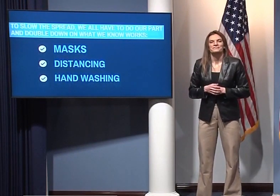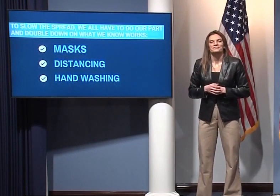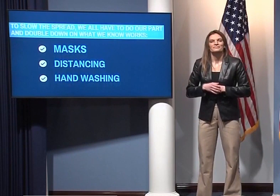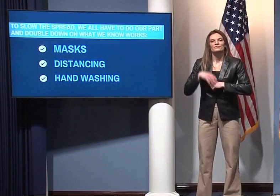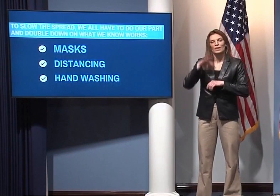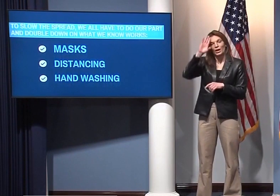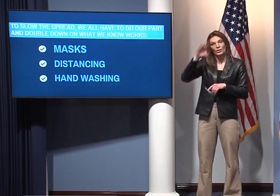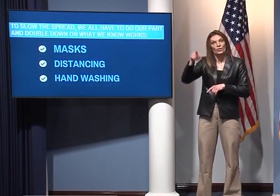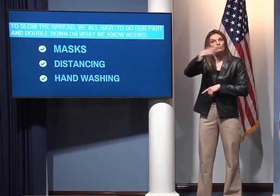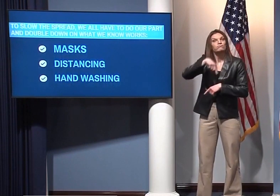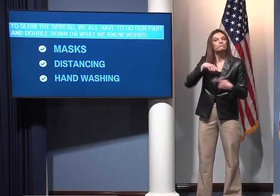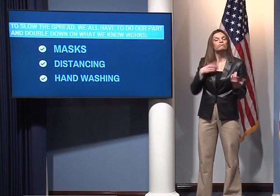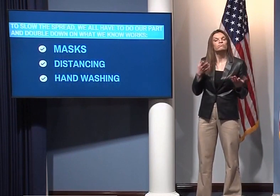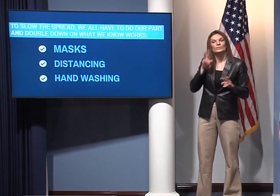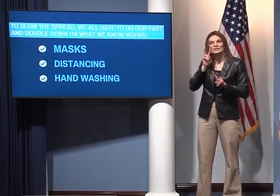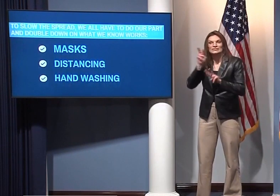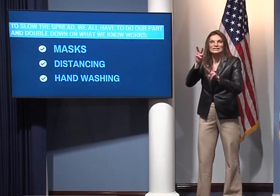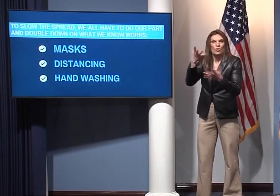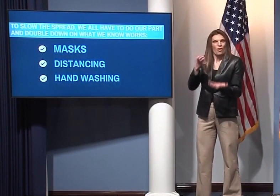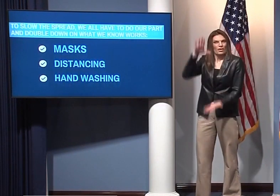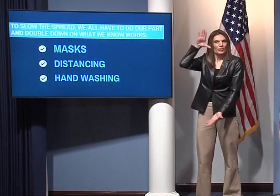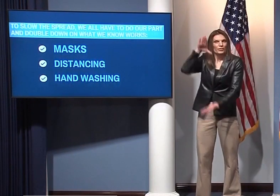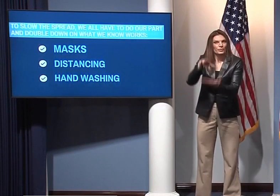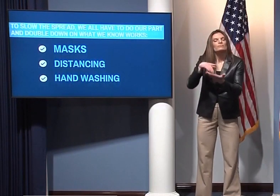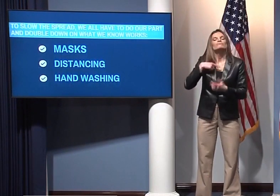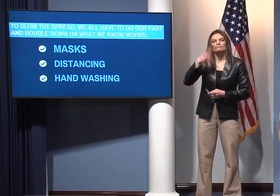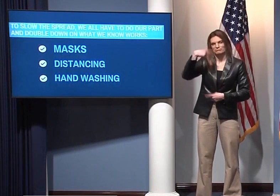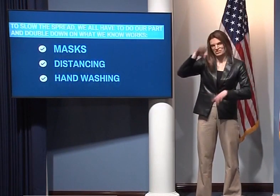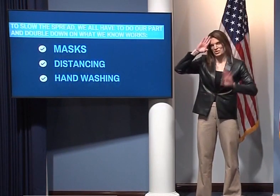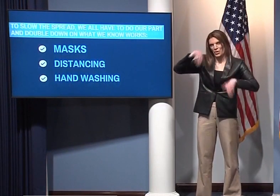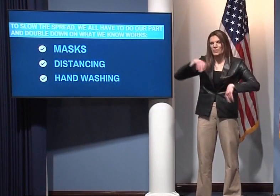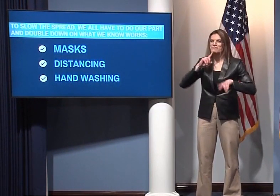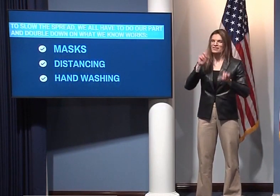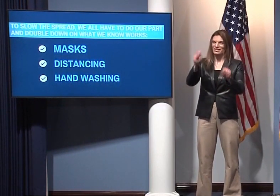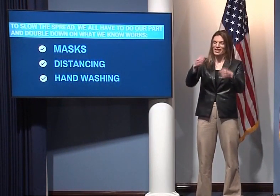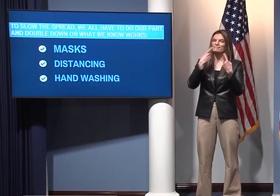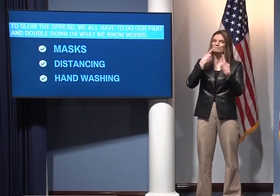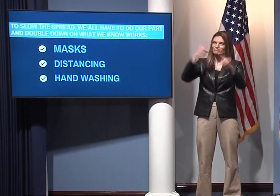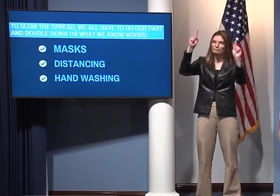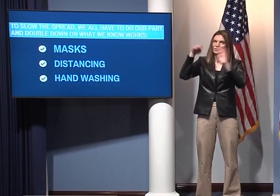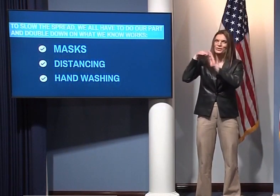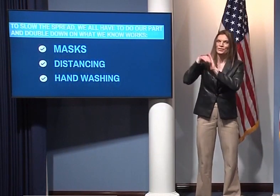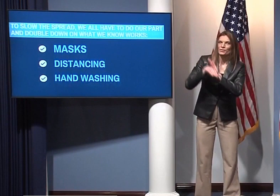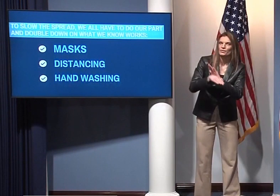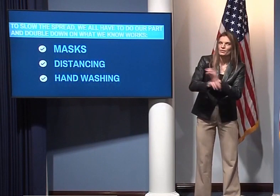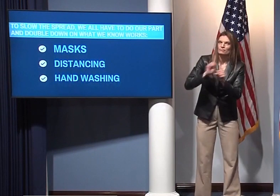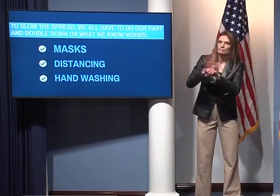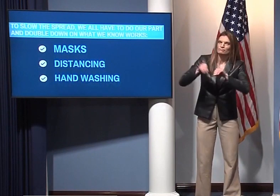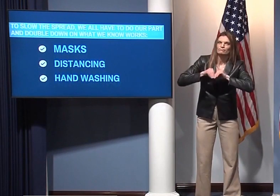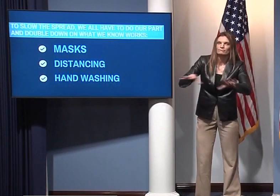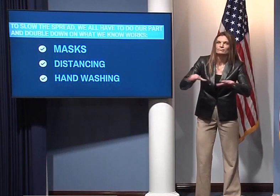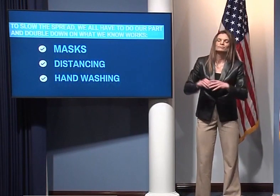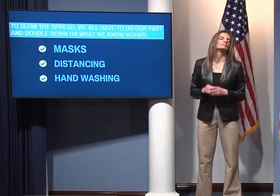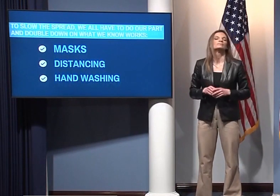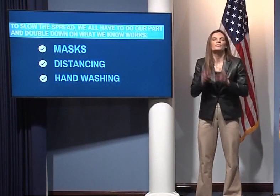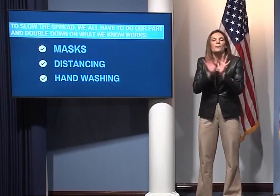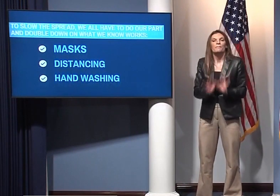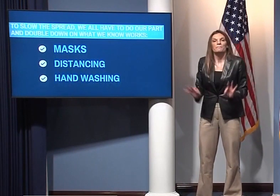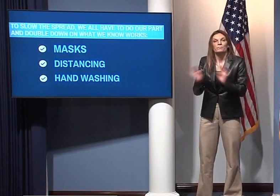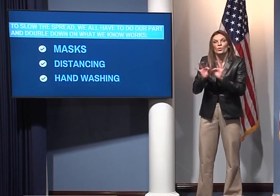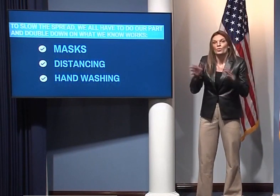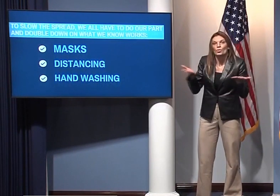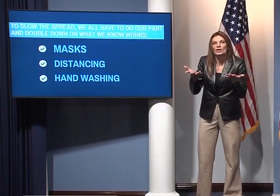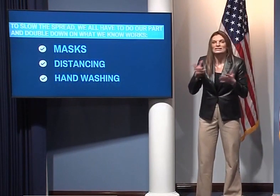slow the spread and put this pandemic behind us. But we also must find ways to keep people safe and out of